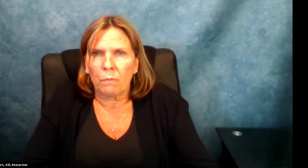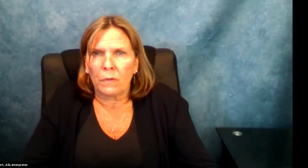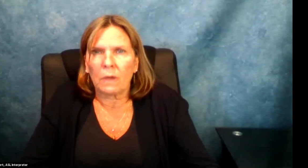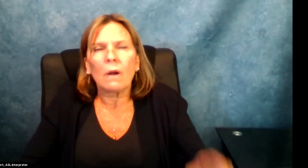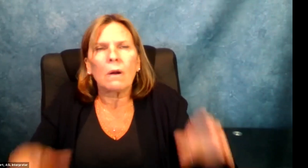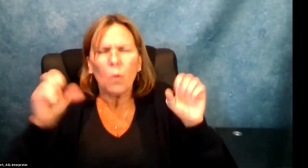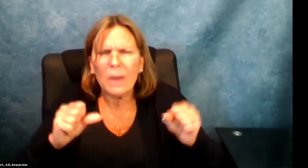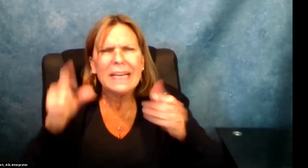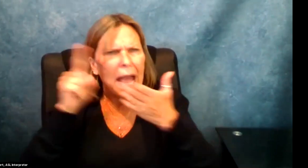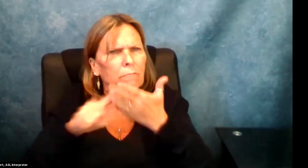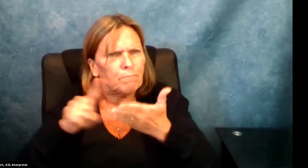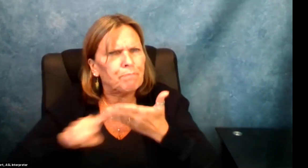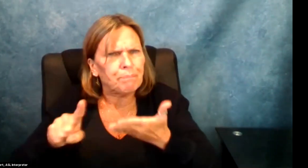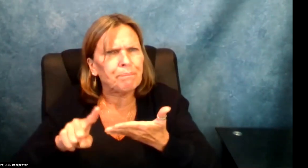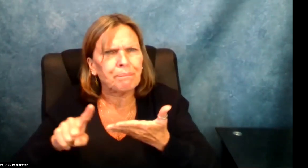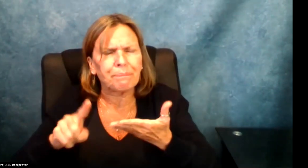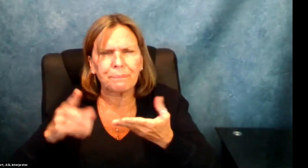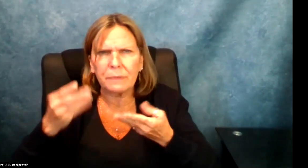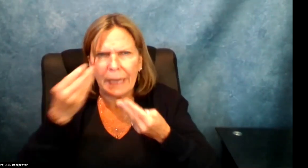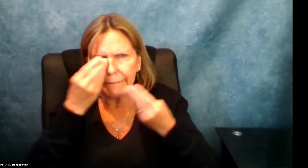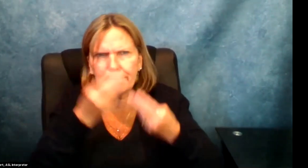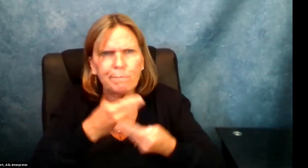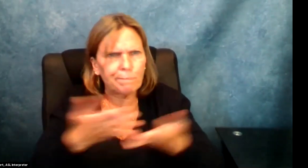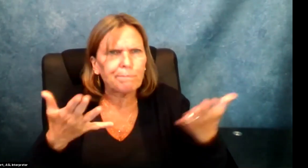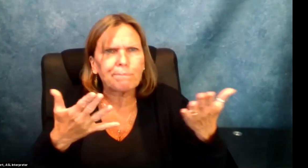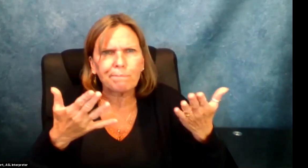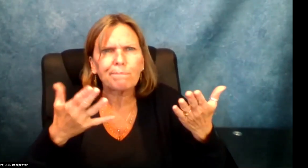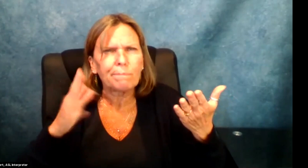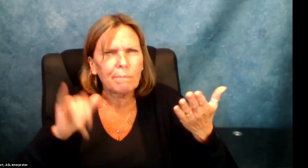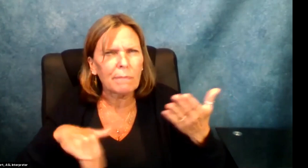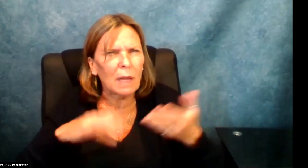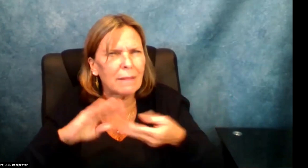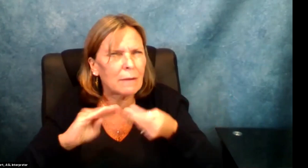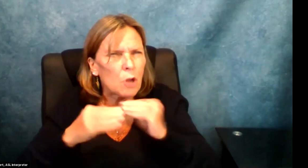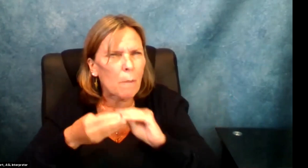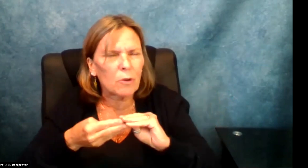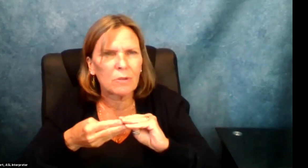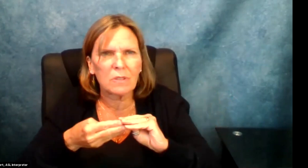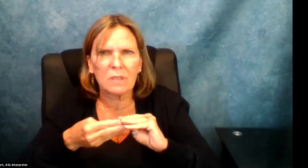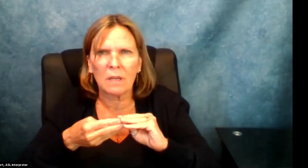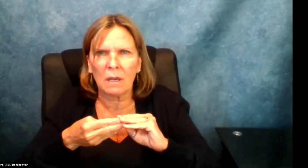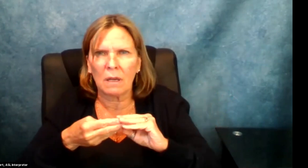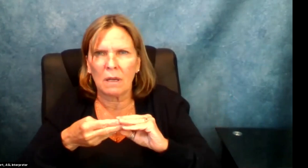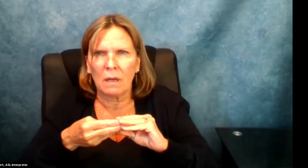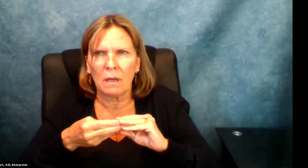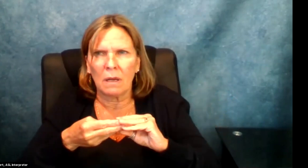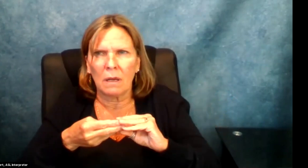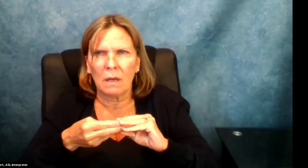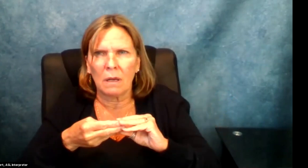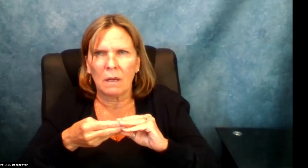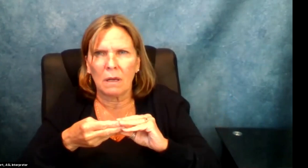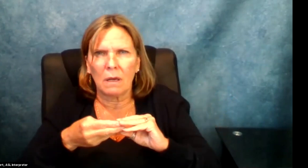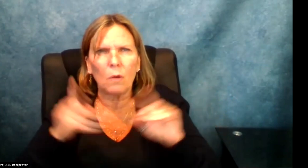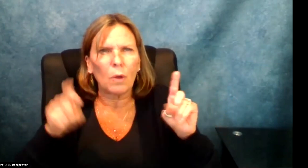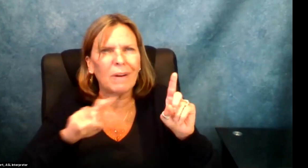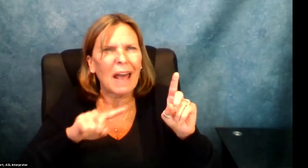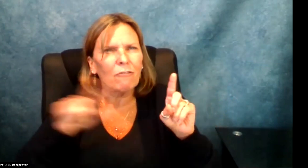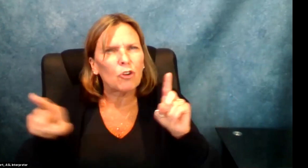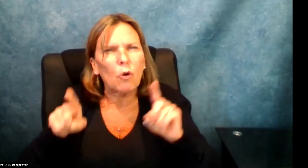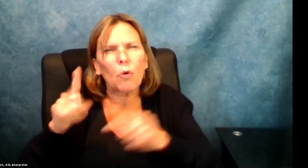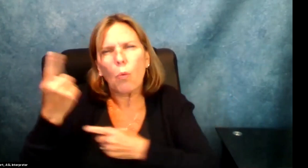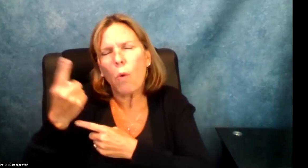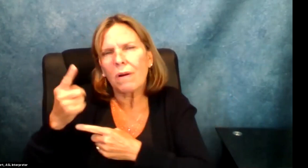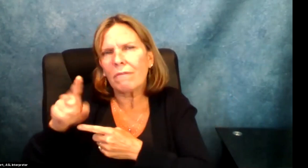people if they're interested. I don't know in real time. We'd have to go to one of the tracking